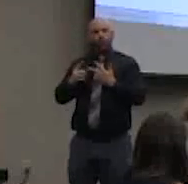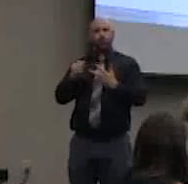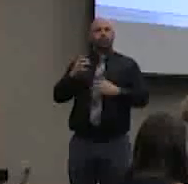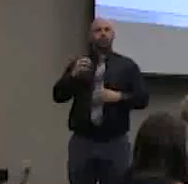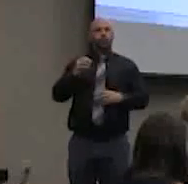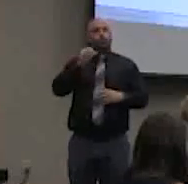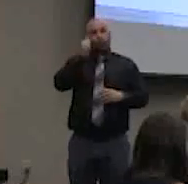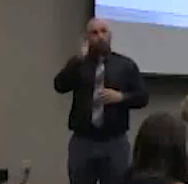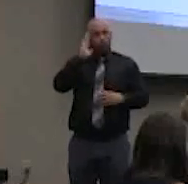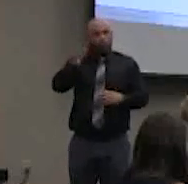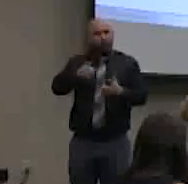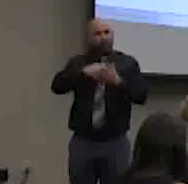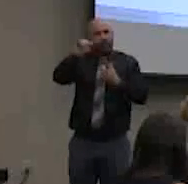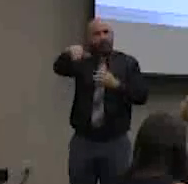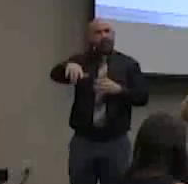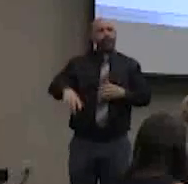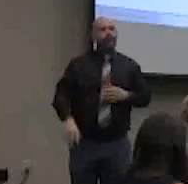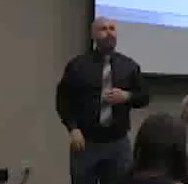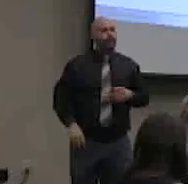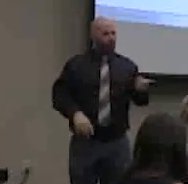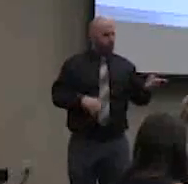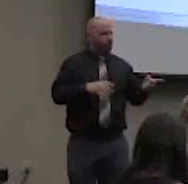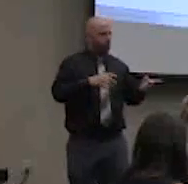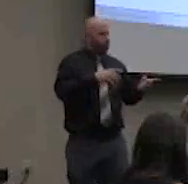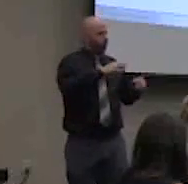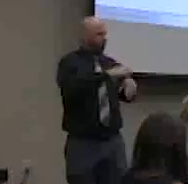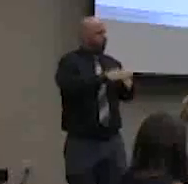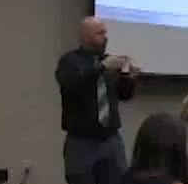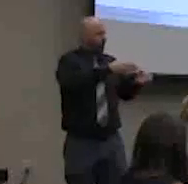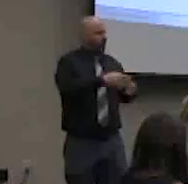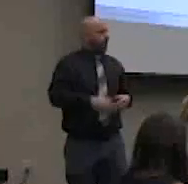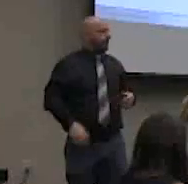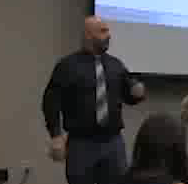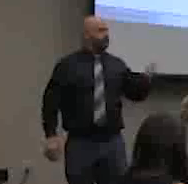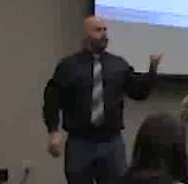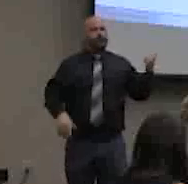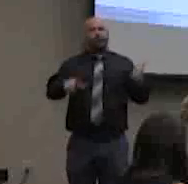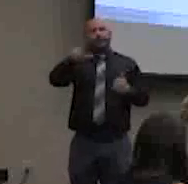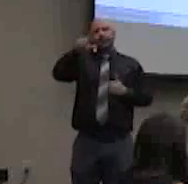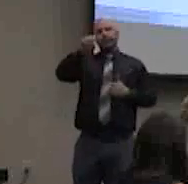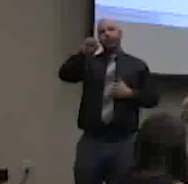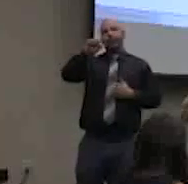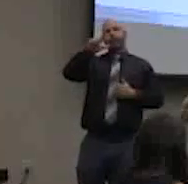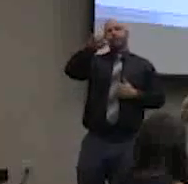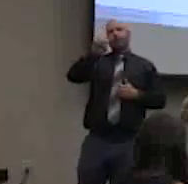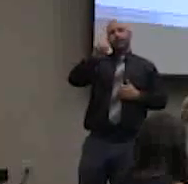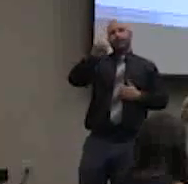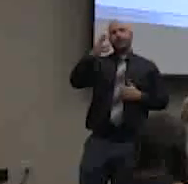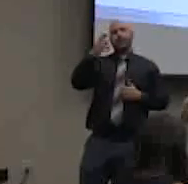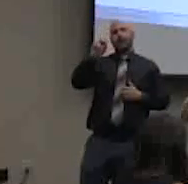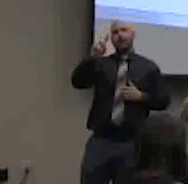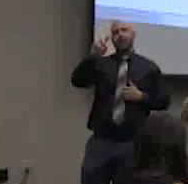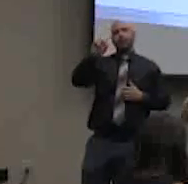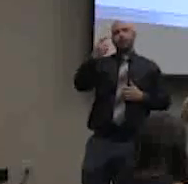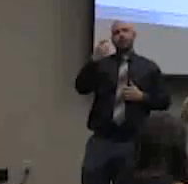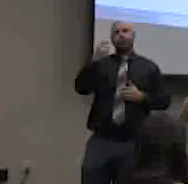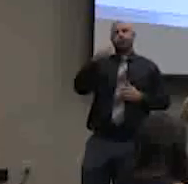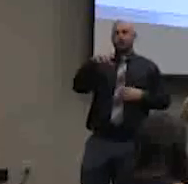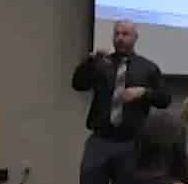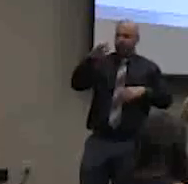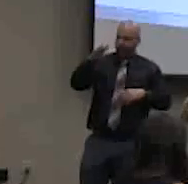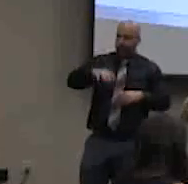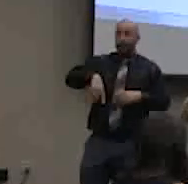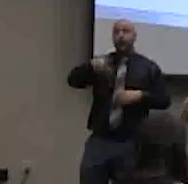Great. And so Leslie Hodges from Washington. Leslie is one of our, what I call